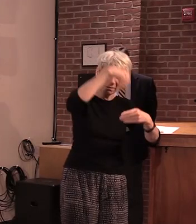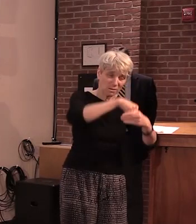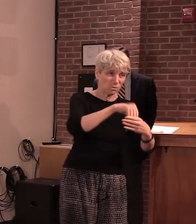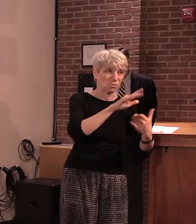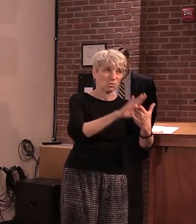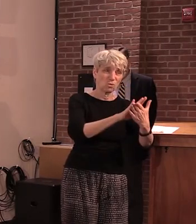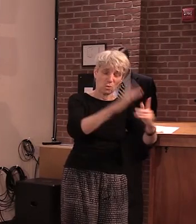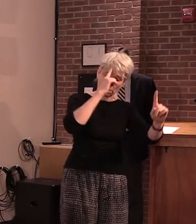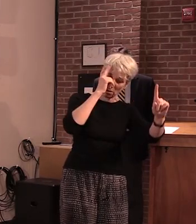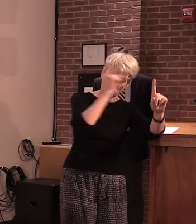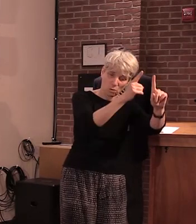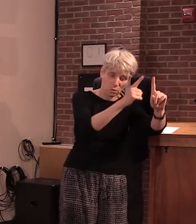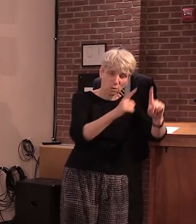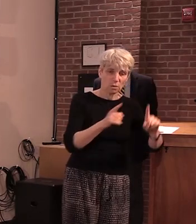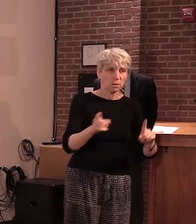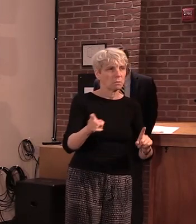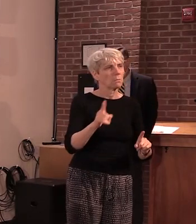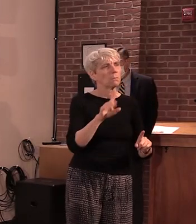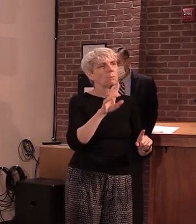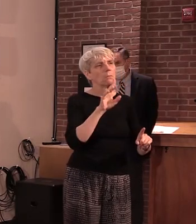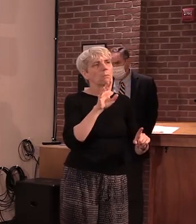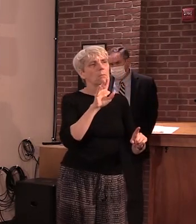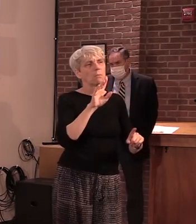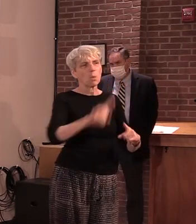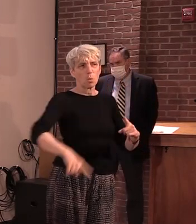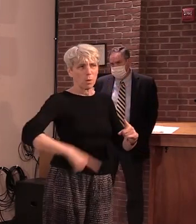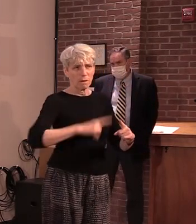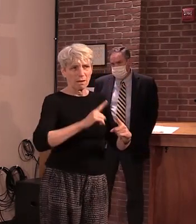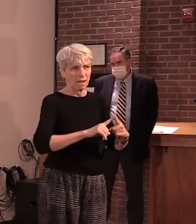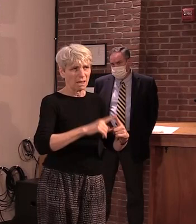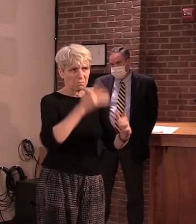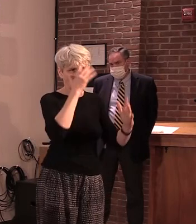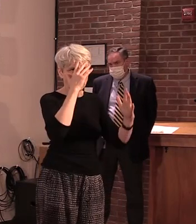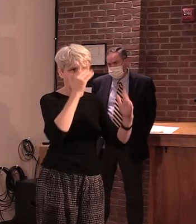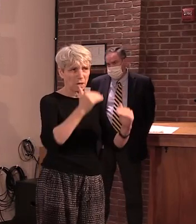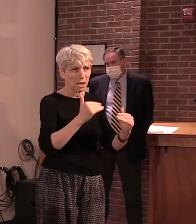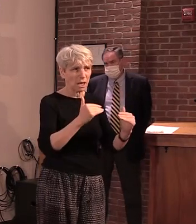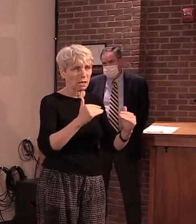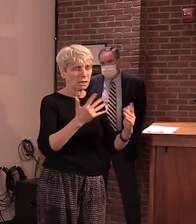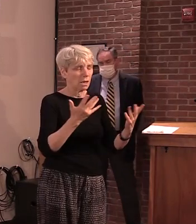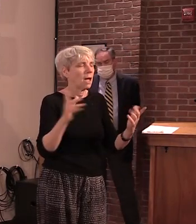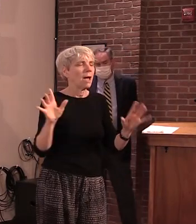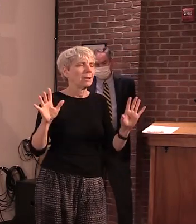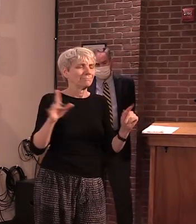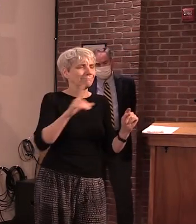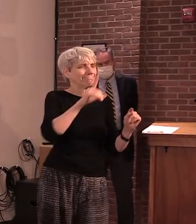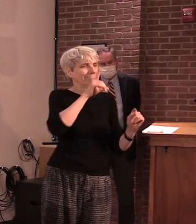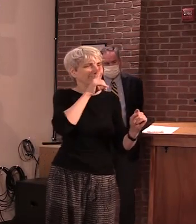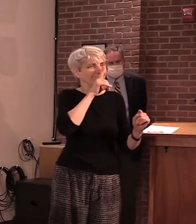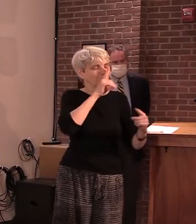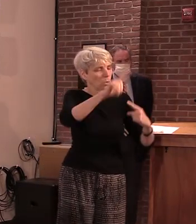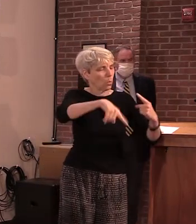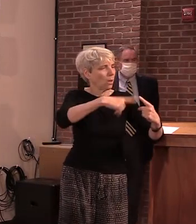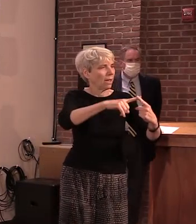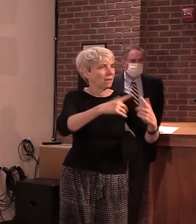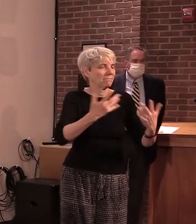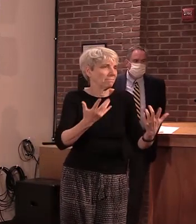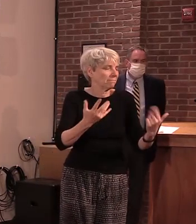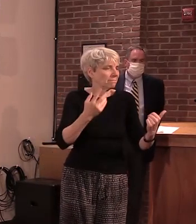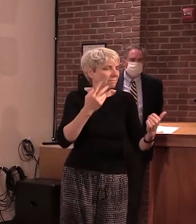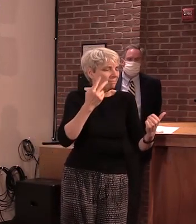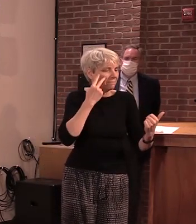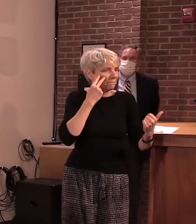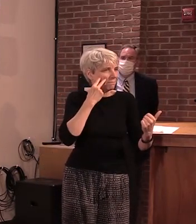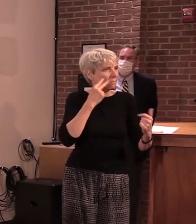Do you have a time frame for when that would happen, or is it just? I don't think you can put a time frame on it. You know, confidence